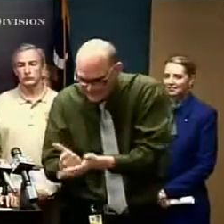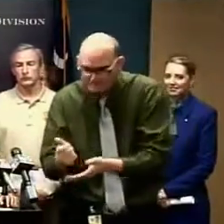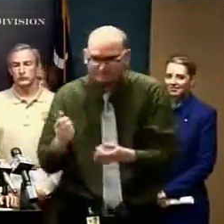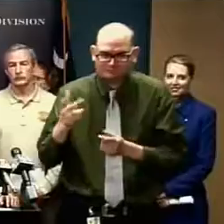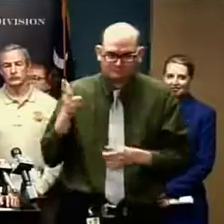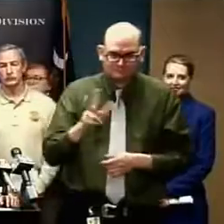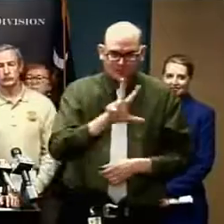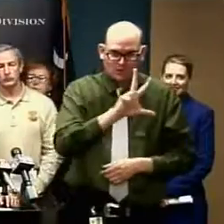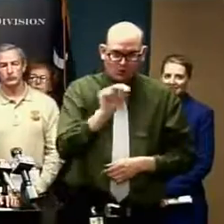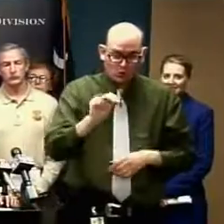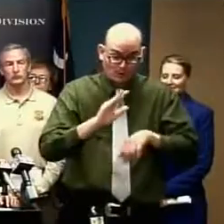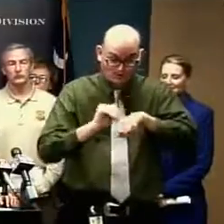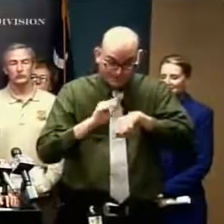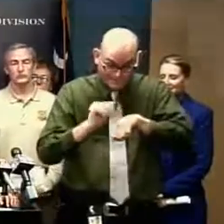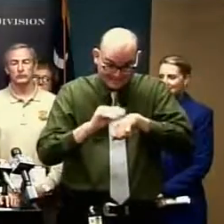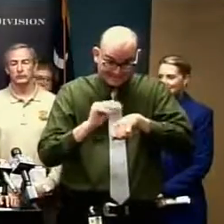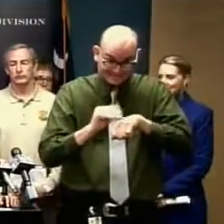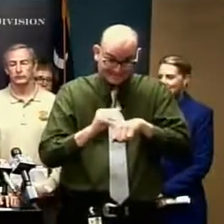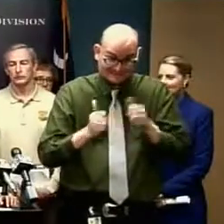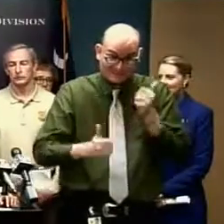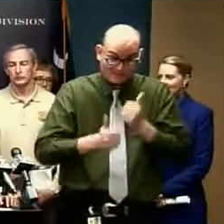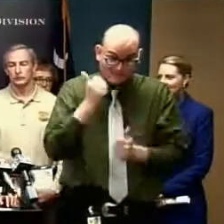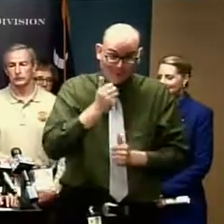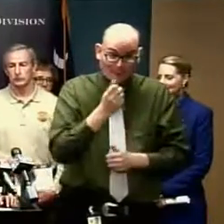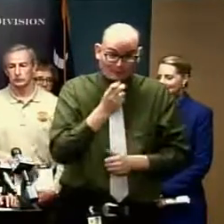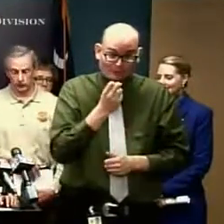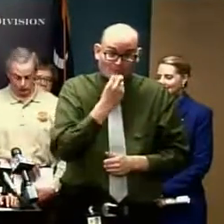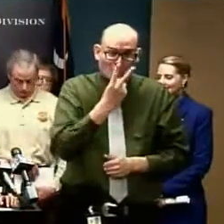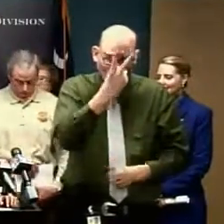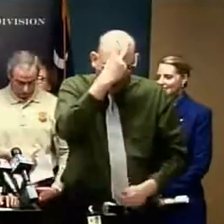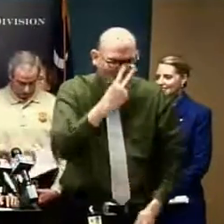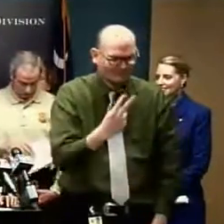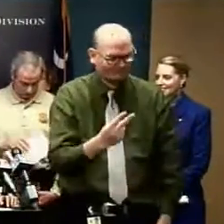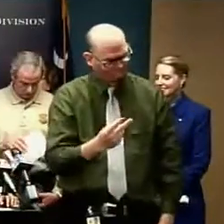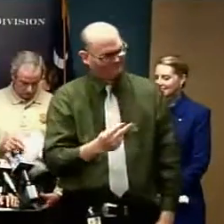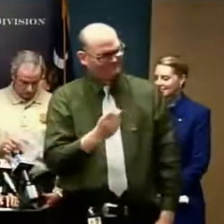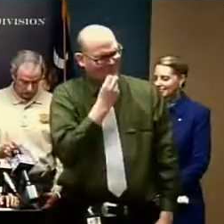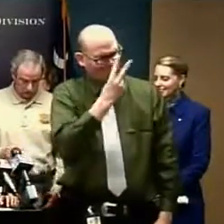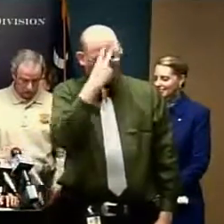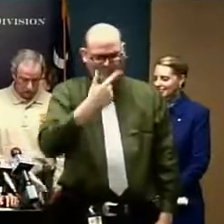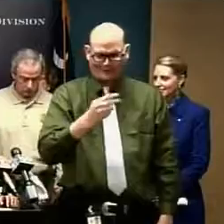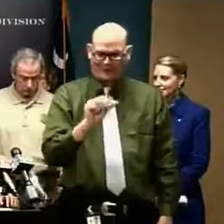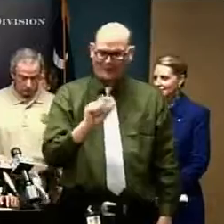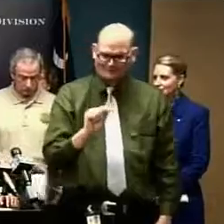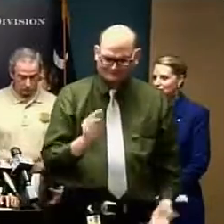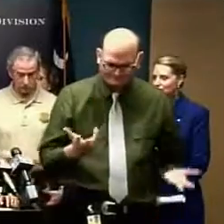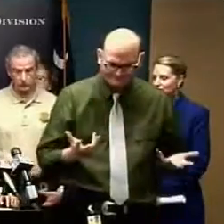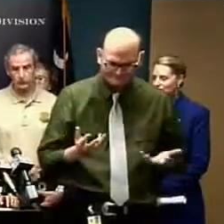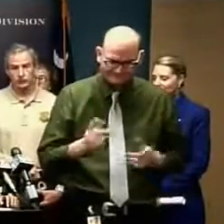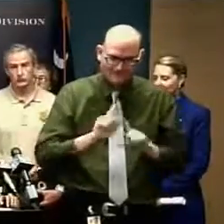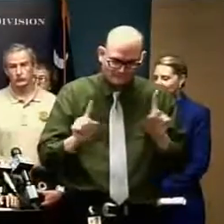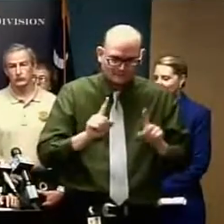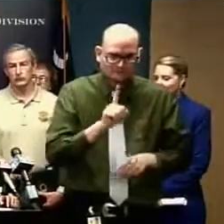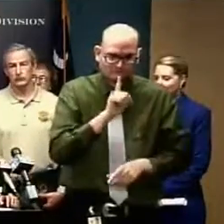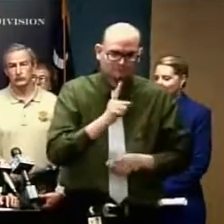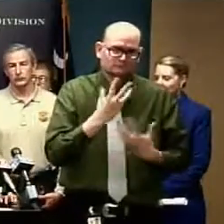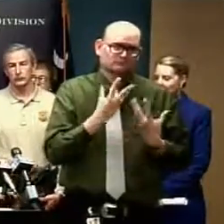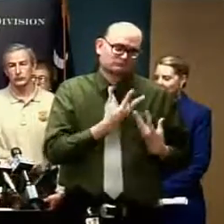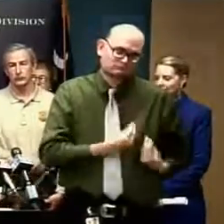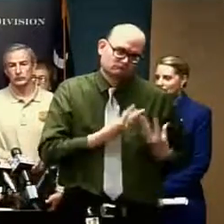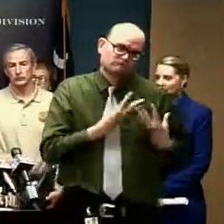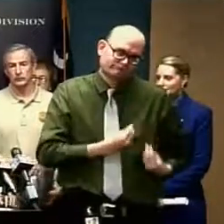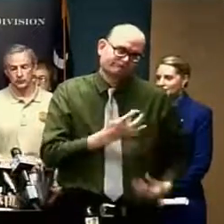I want to tell you that our DNR agents have been fantastic in showing compassion and